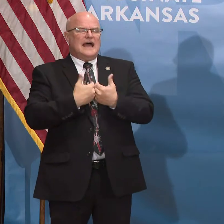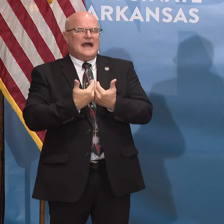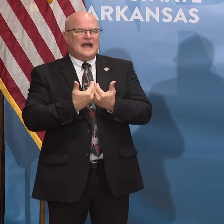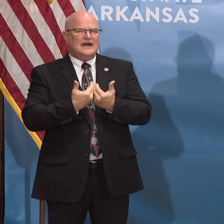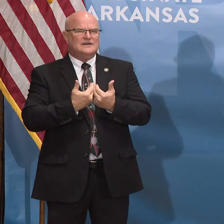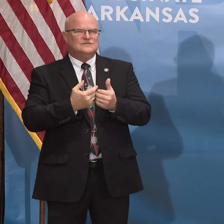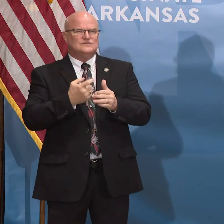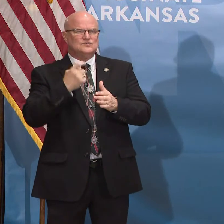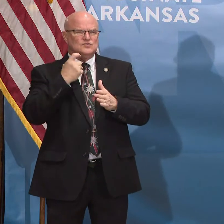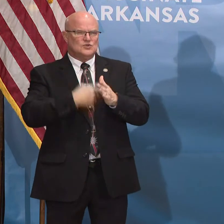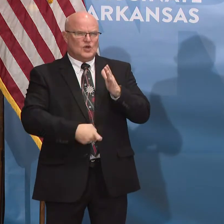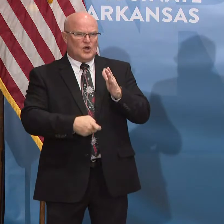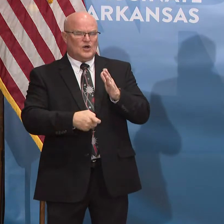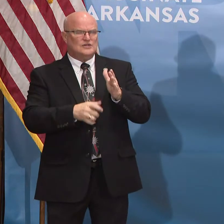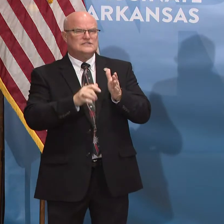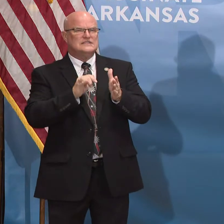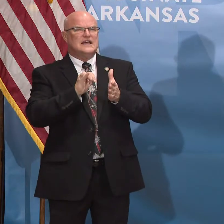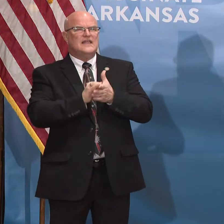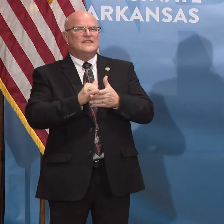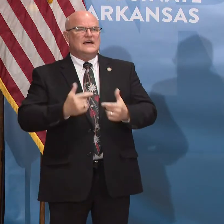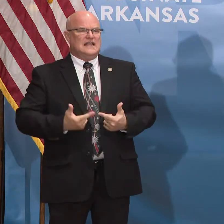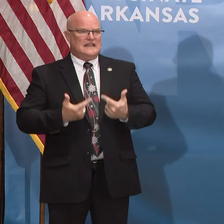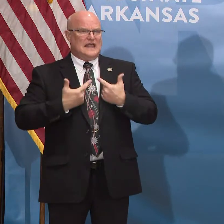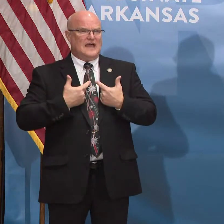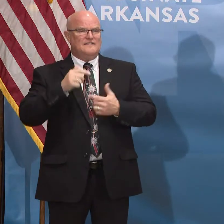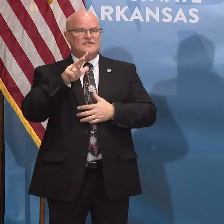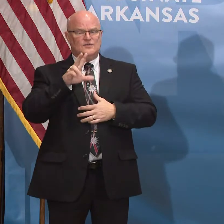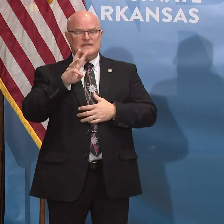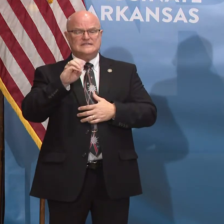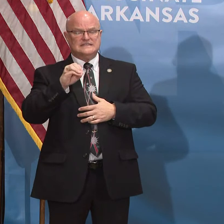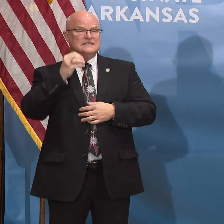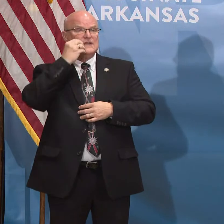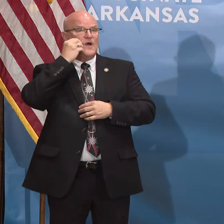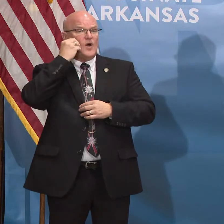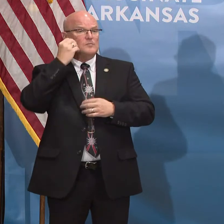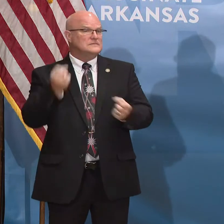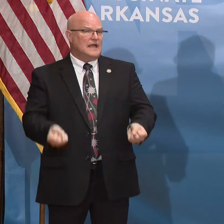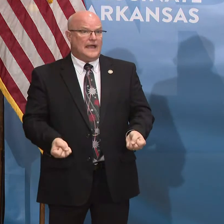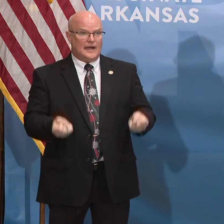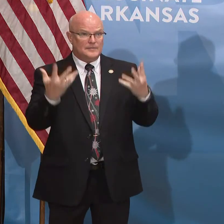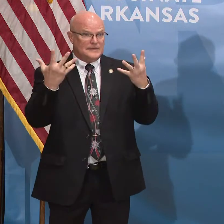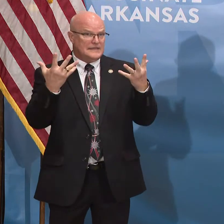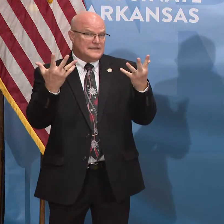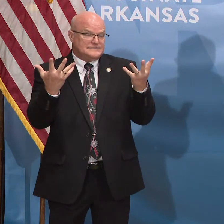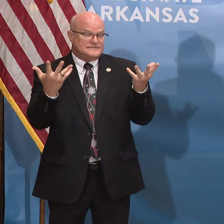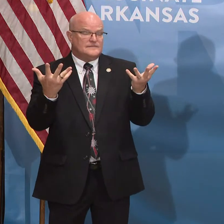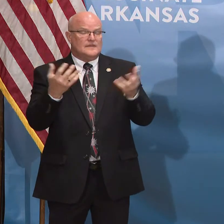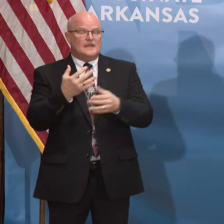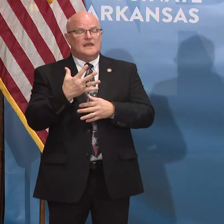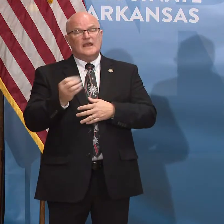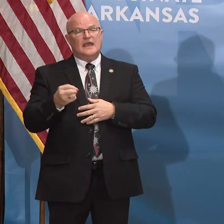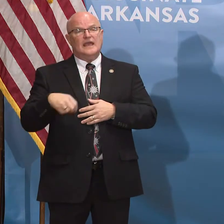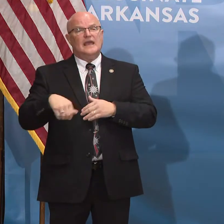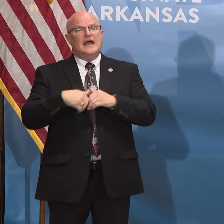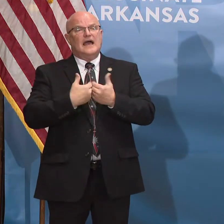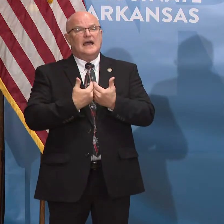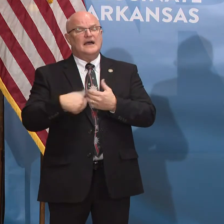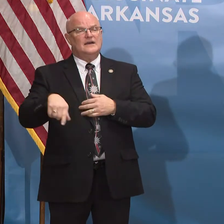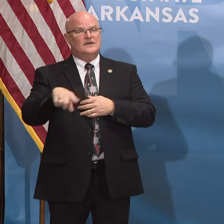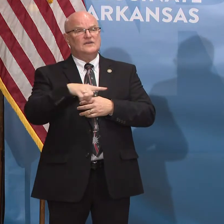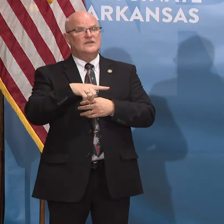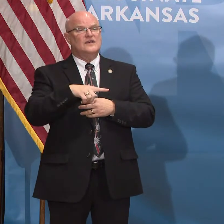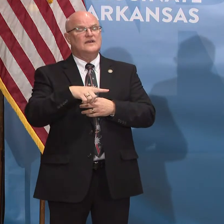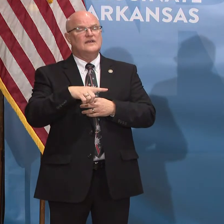to cost out the Life 360 homes. How many will they be, and how do